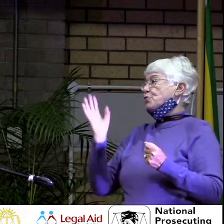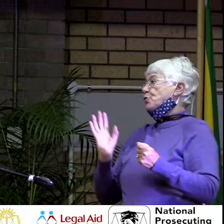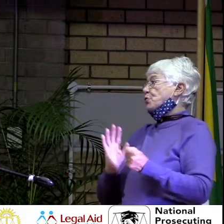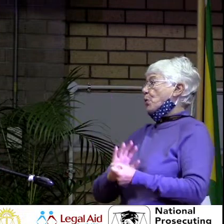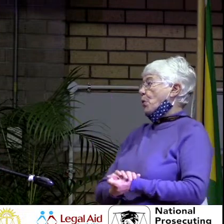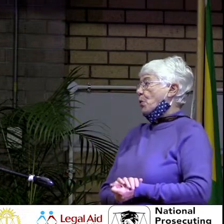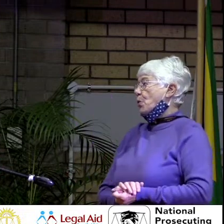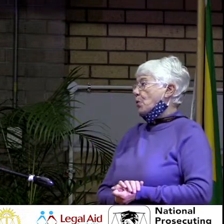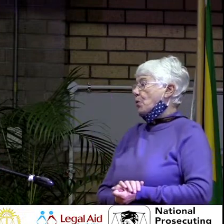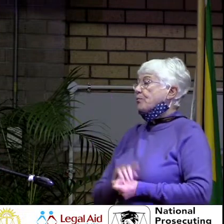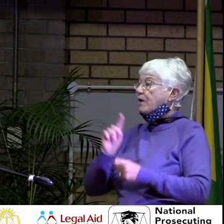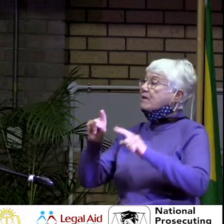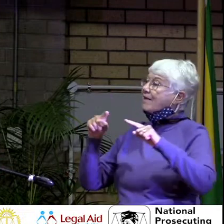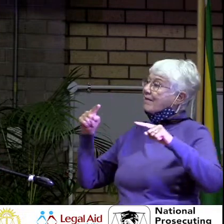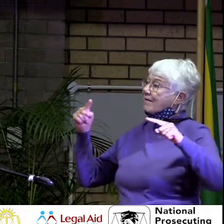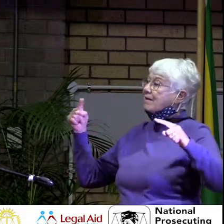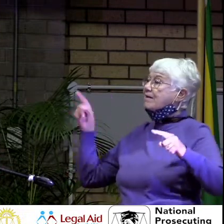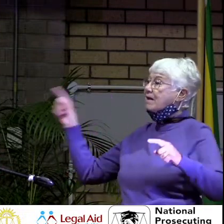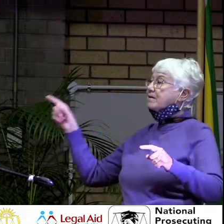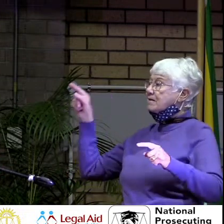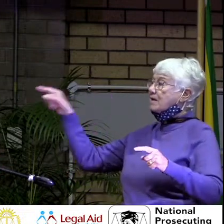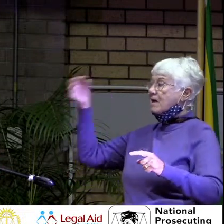putting in place.